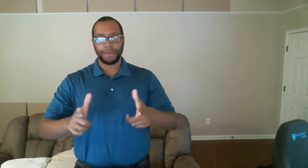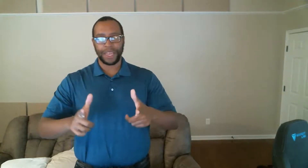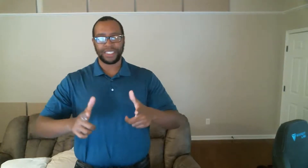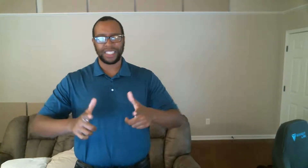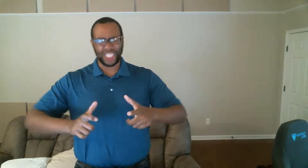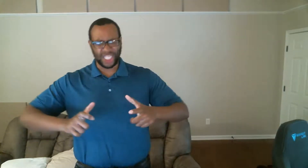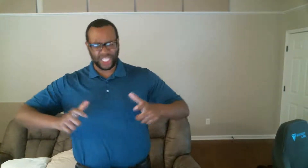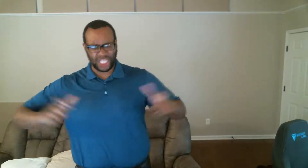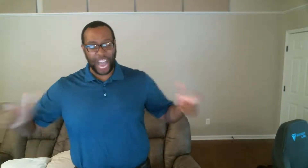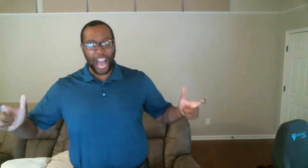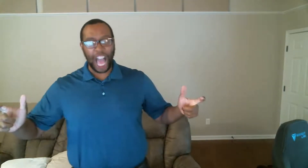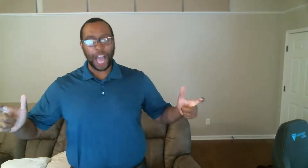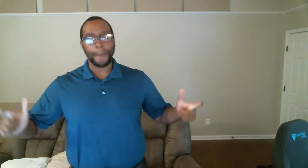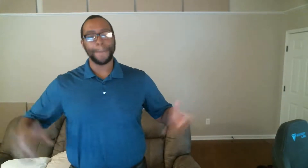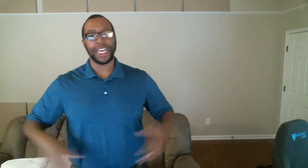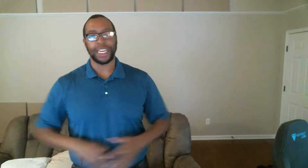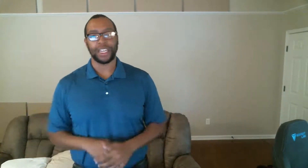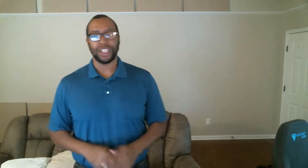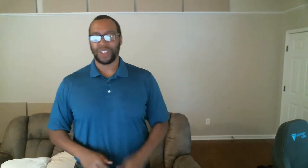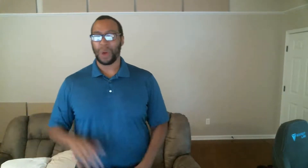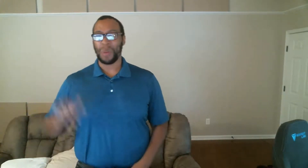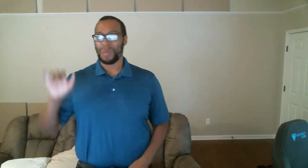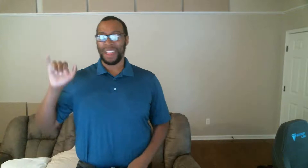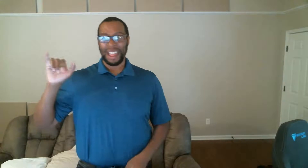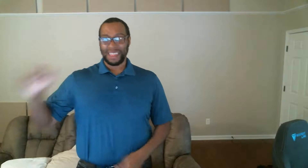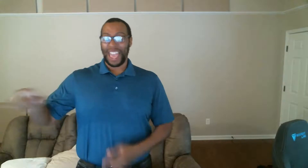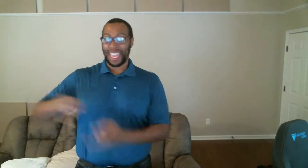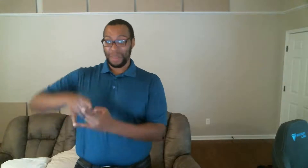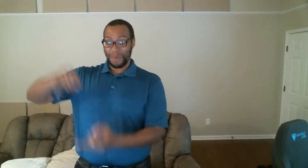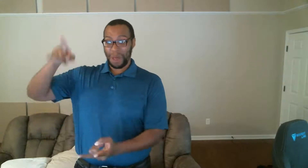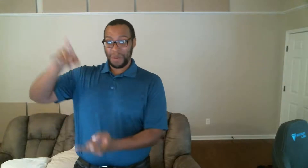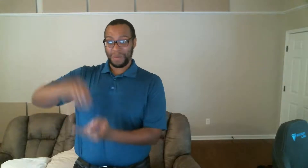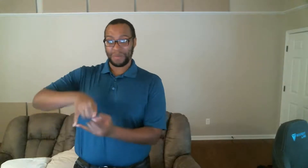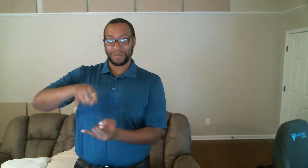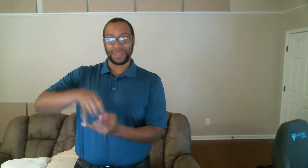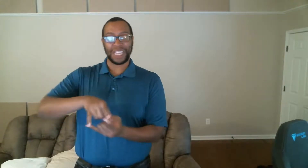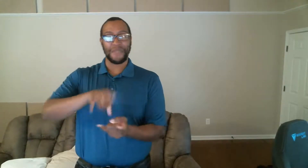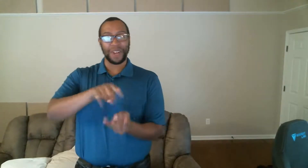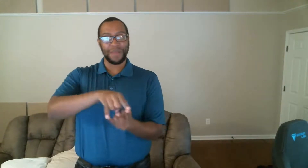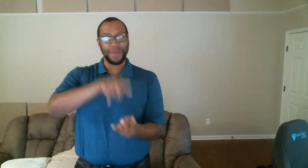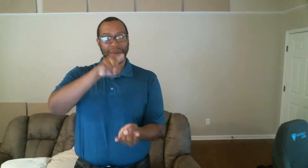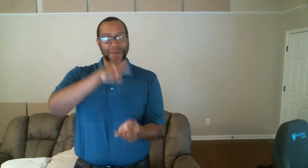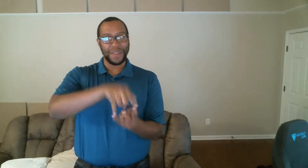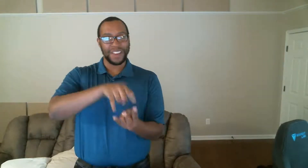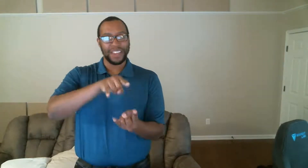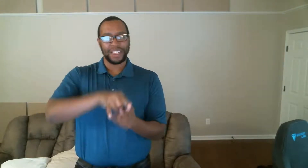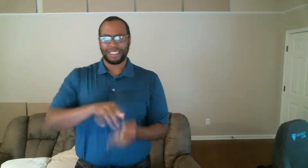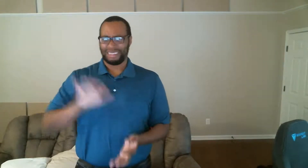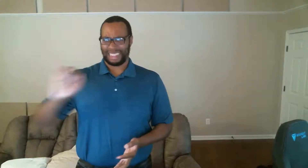bent, big. So that hippo, so sign for hippo,